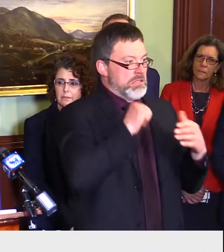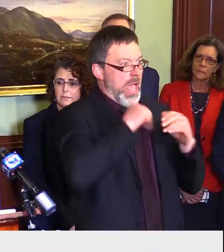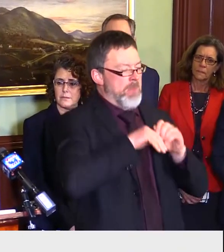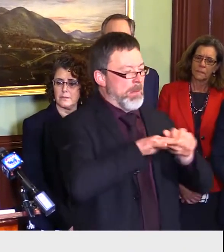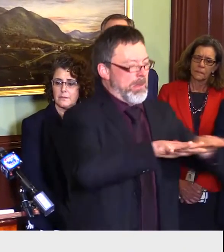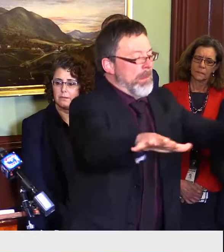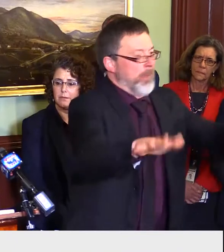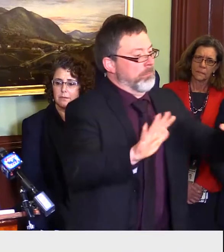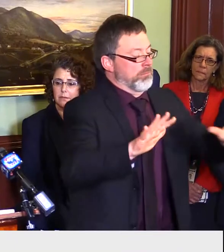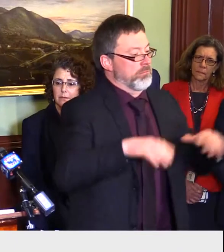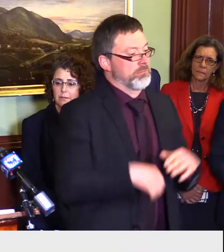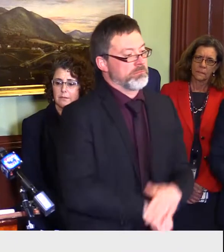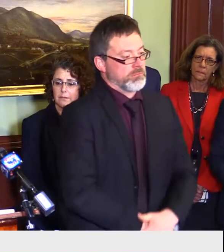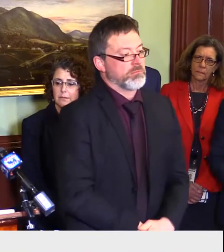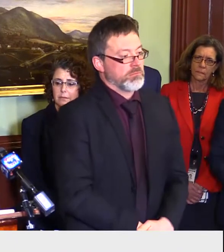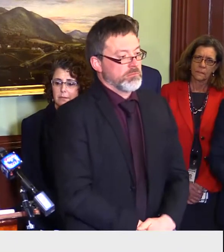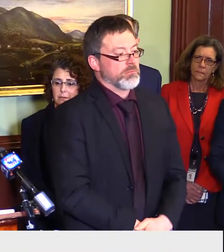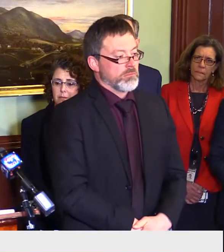it.